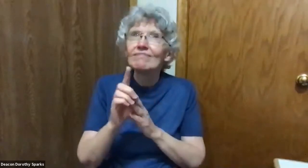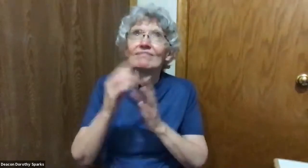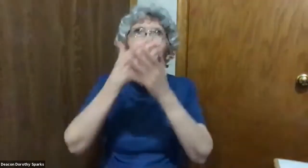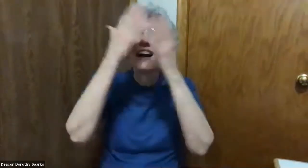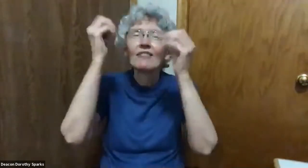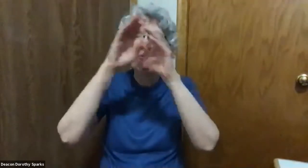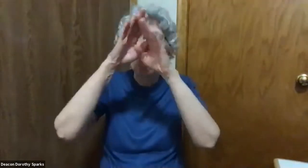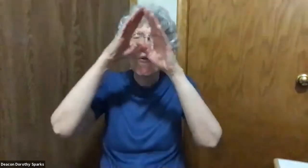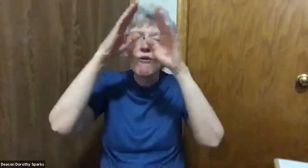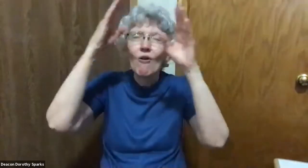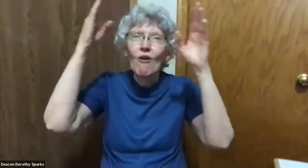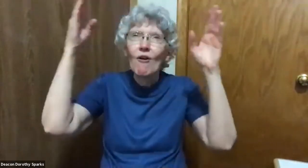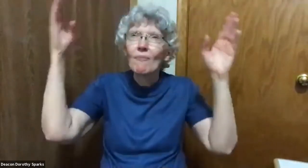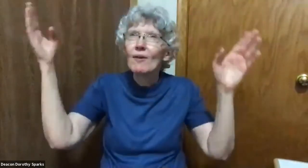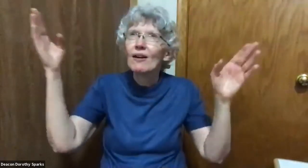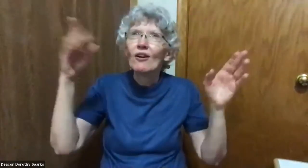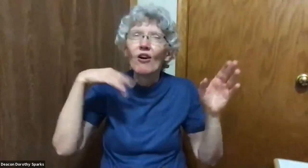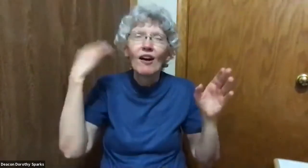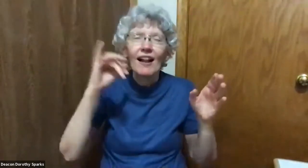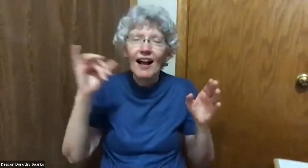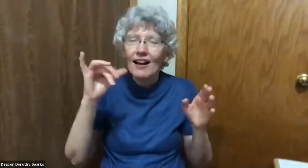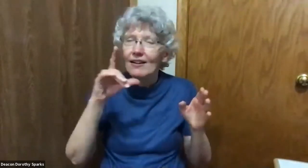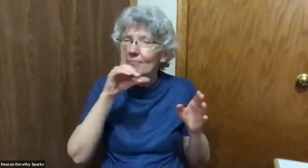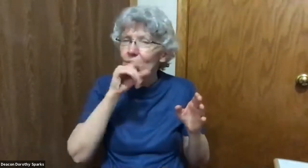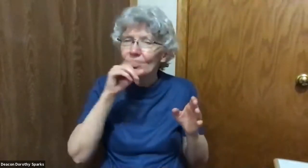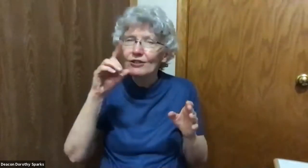prayed, the sky opened up,